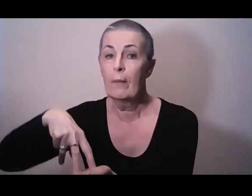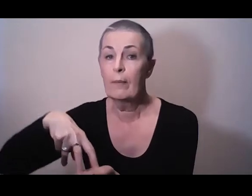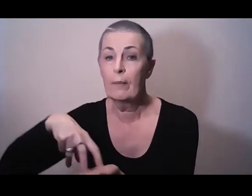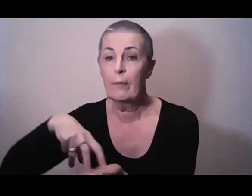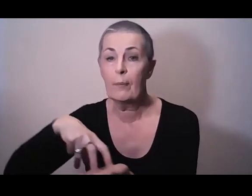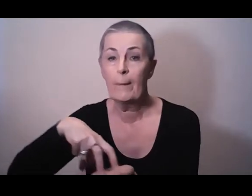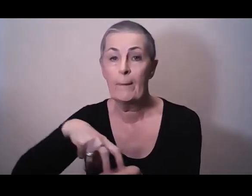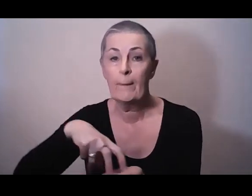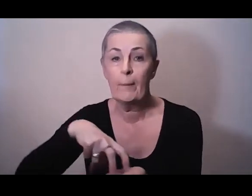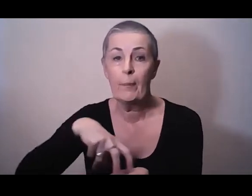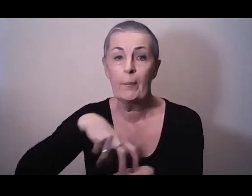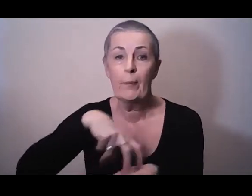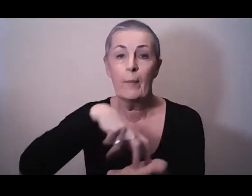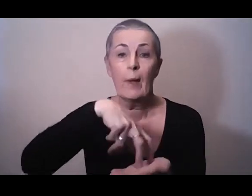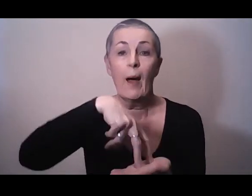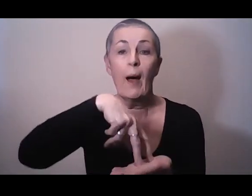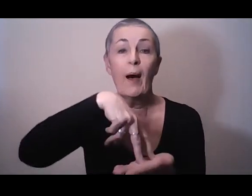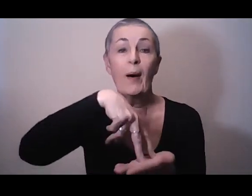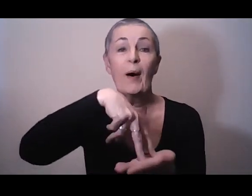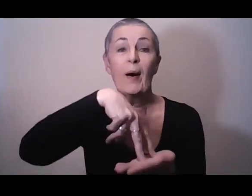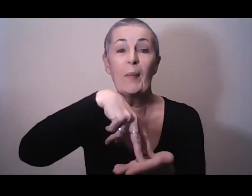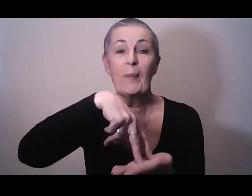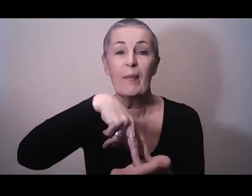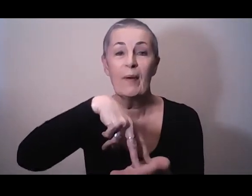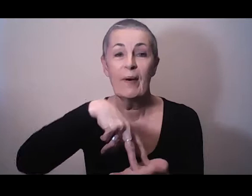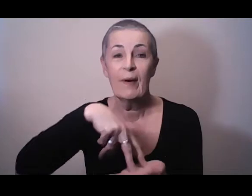It's a nice, smooth, flowing exercise.